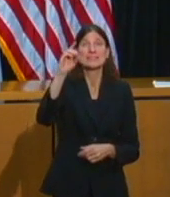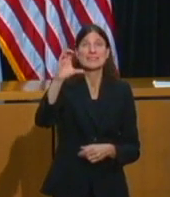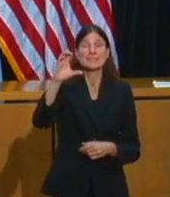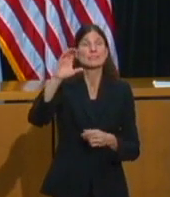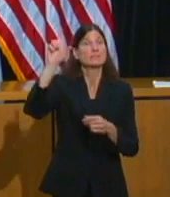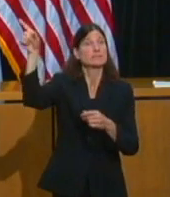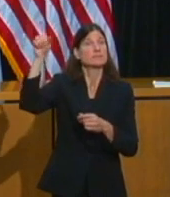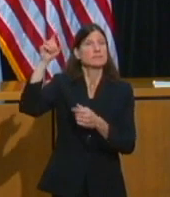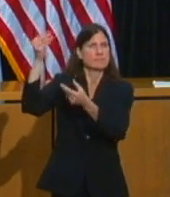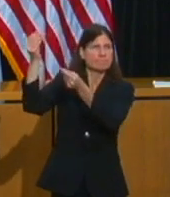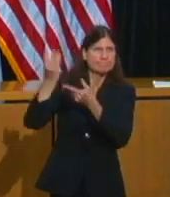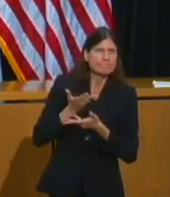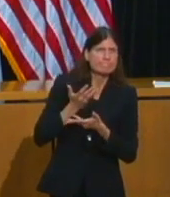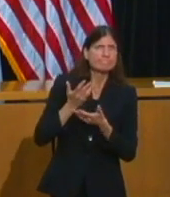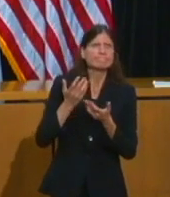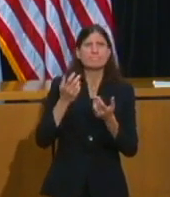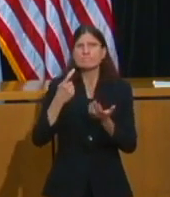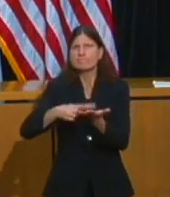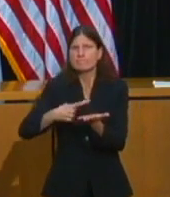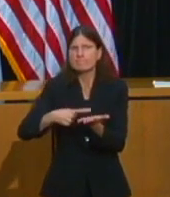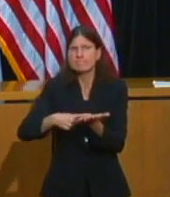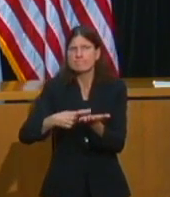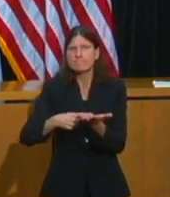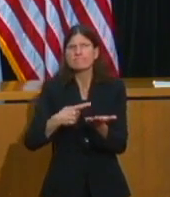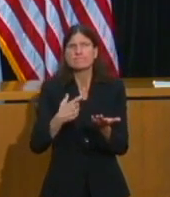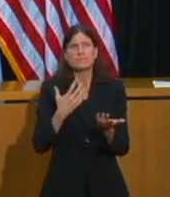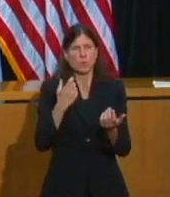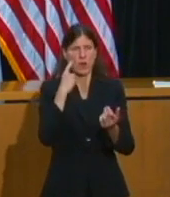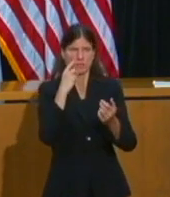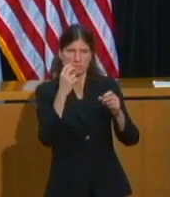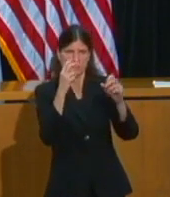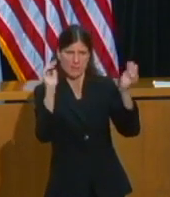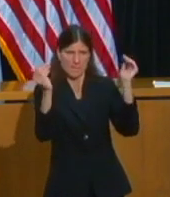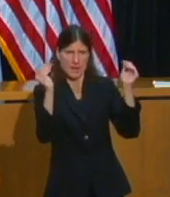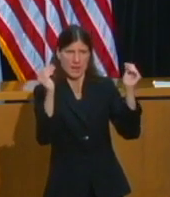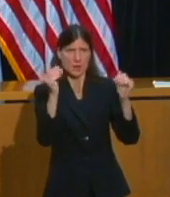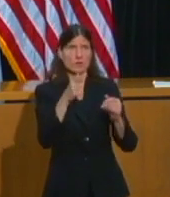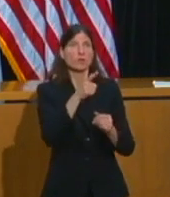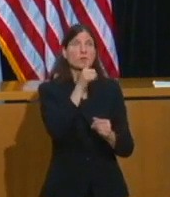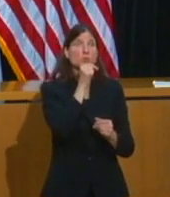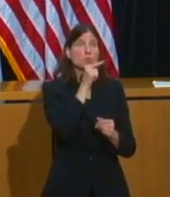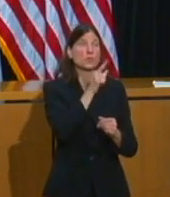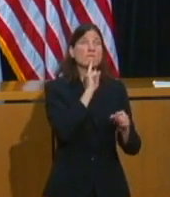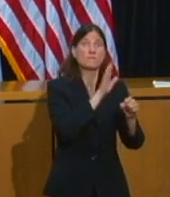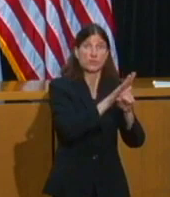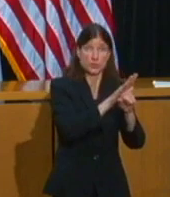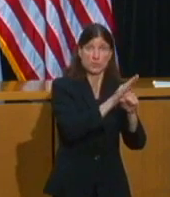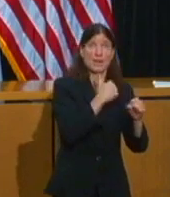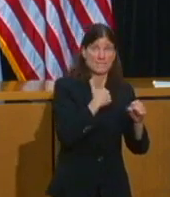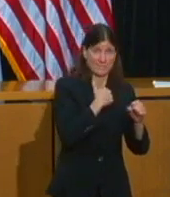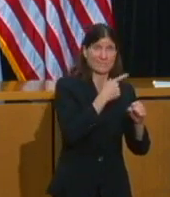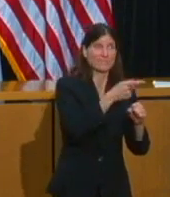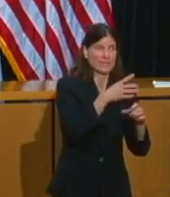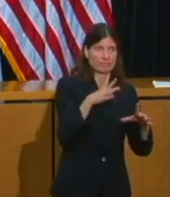on probable cases and deaths in addition to confirmed cases and death.